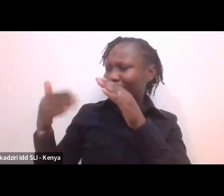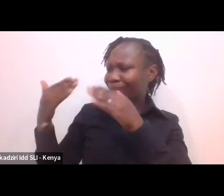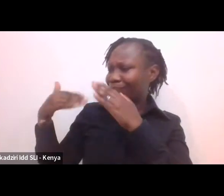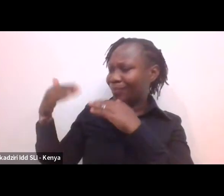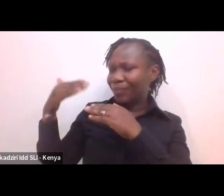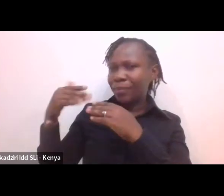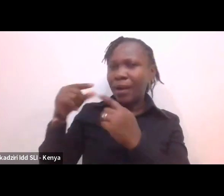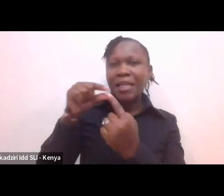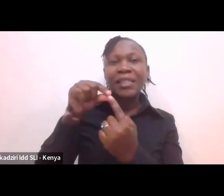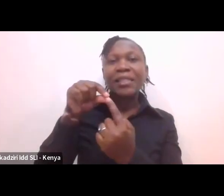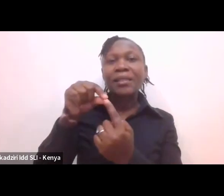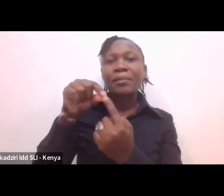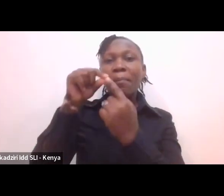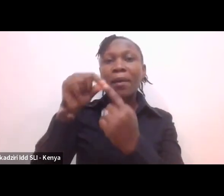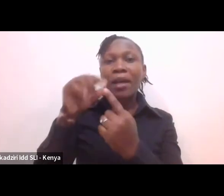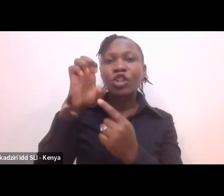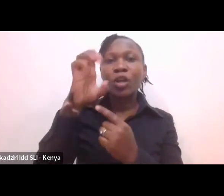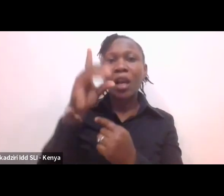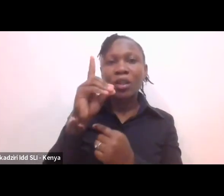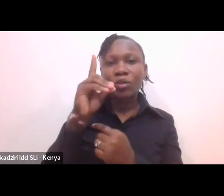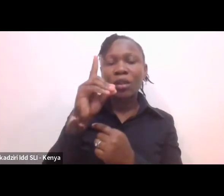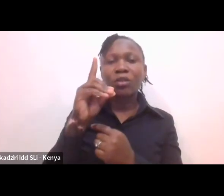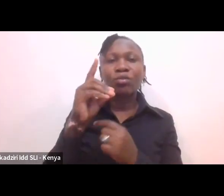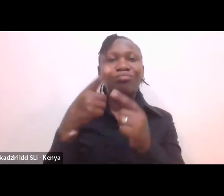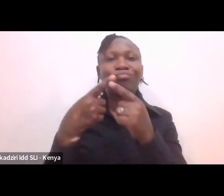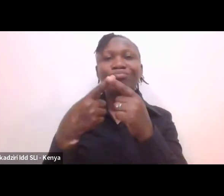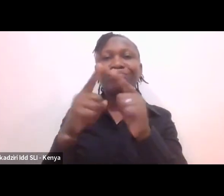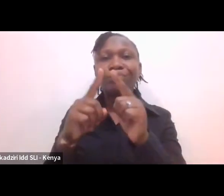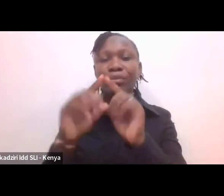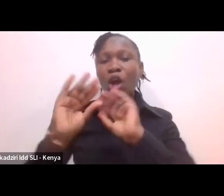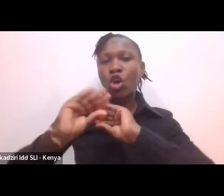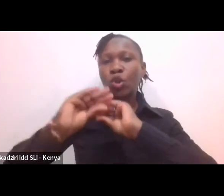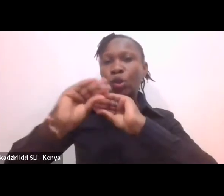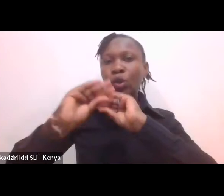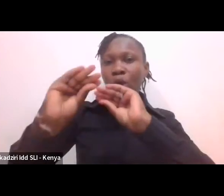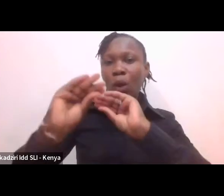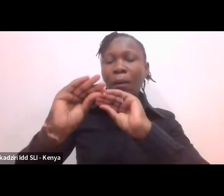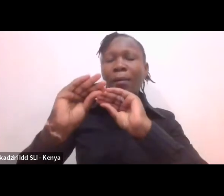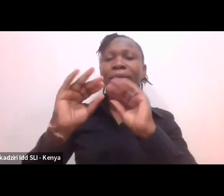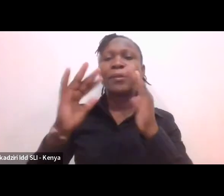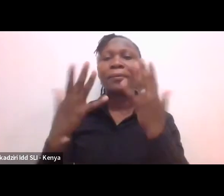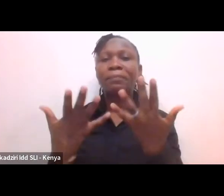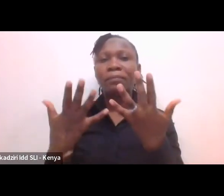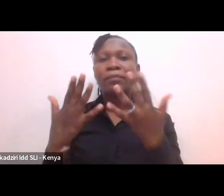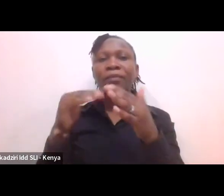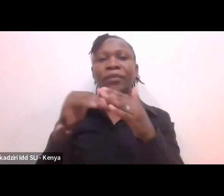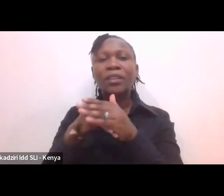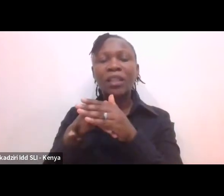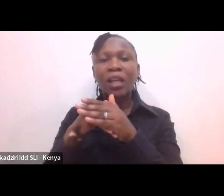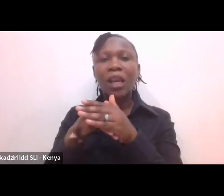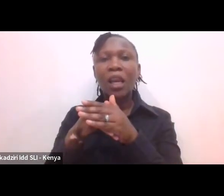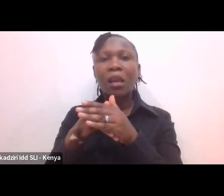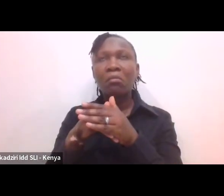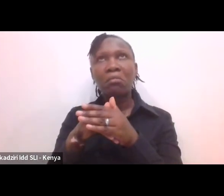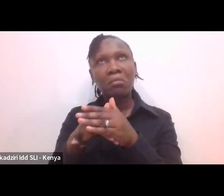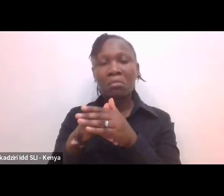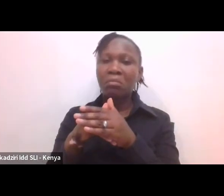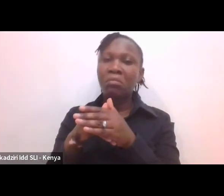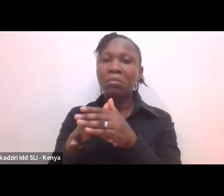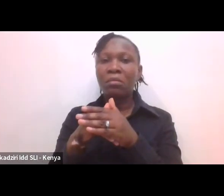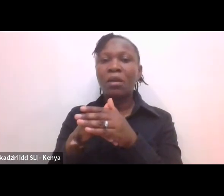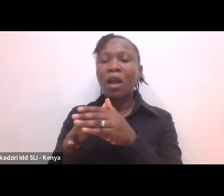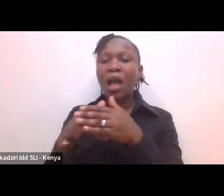education that was the term, and it was being taught in what used to be the supply room next to the boiler